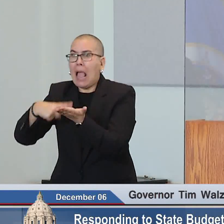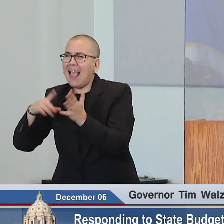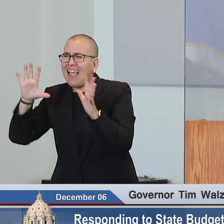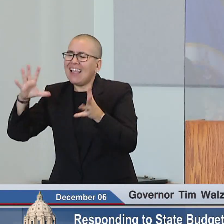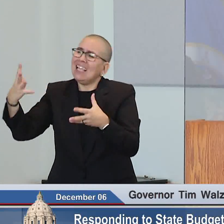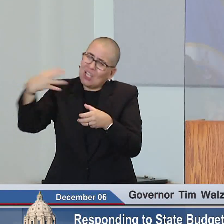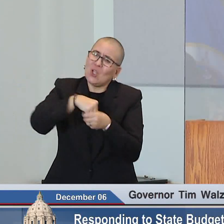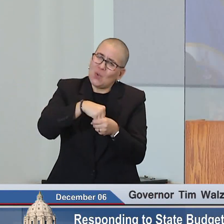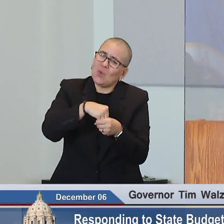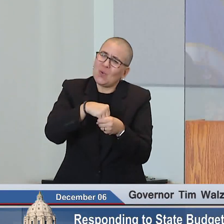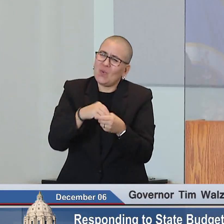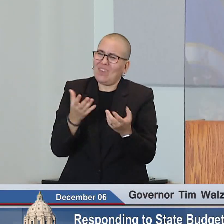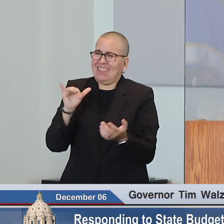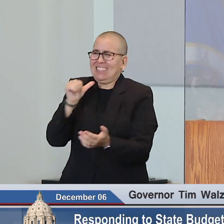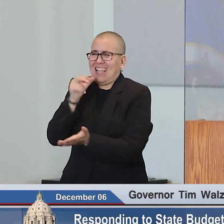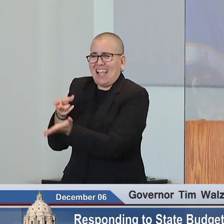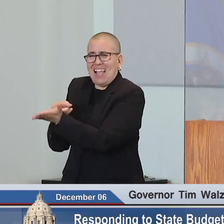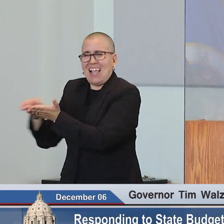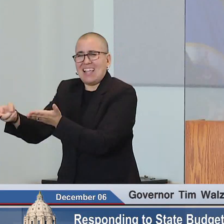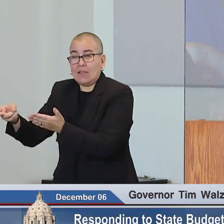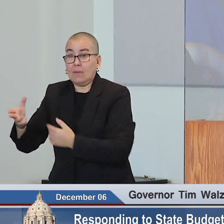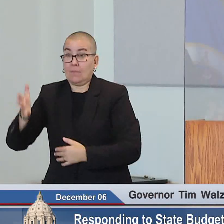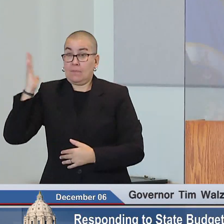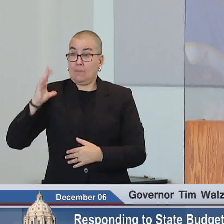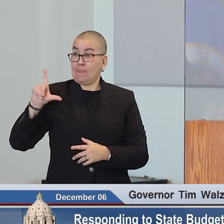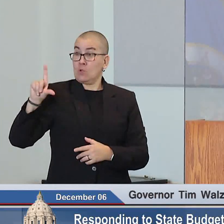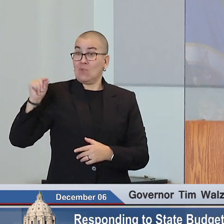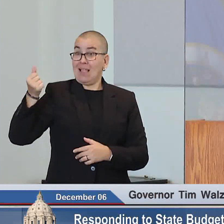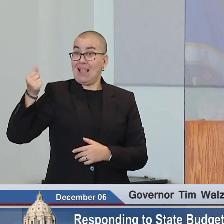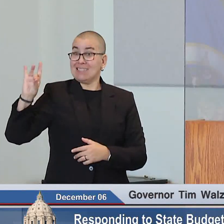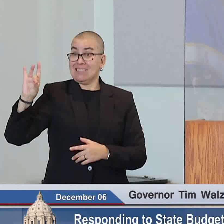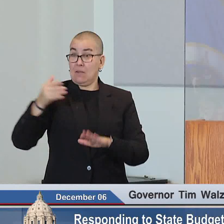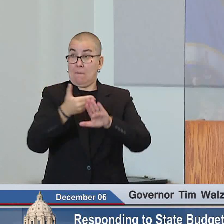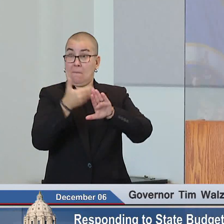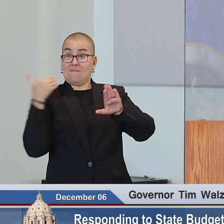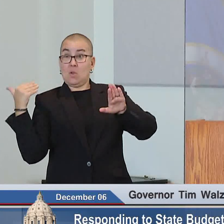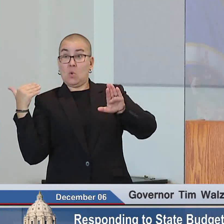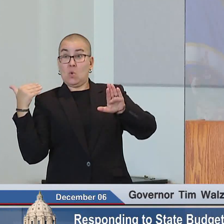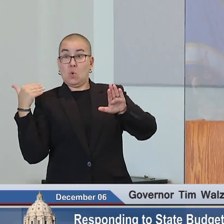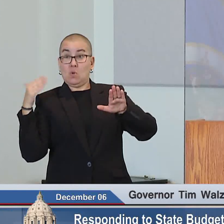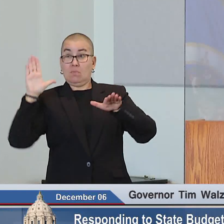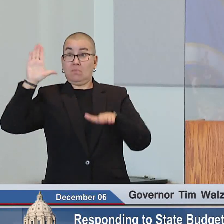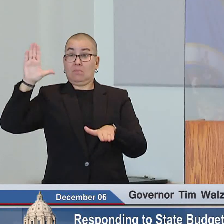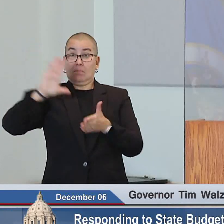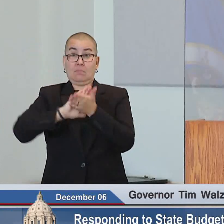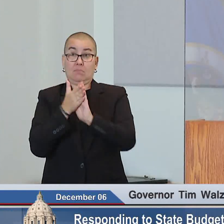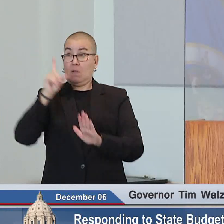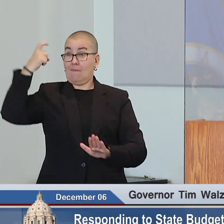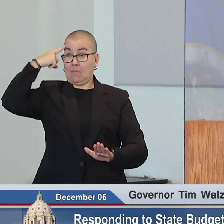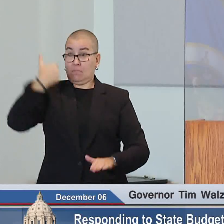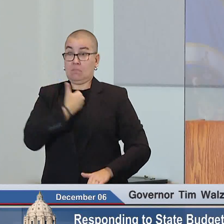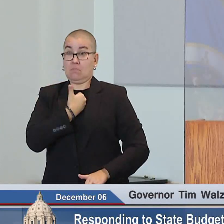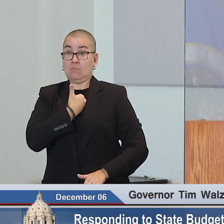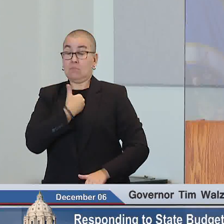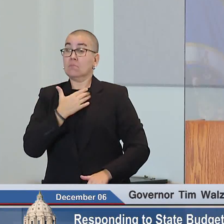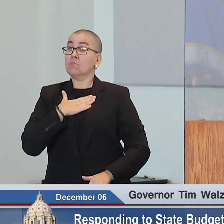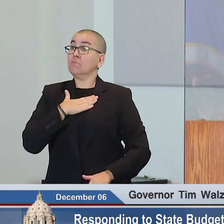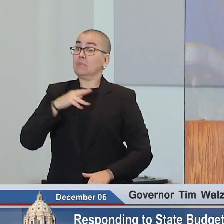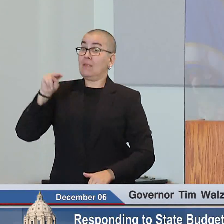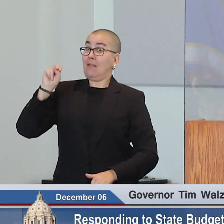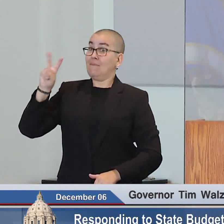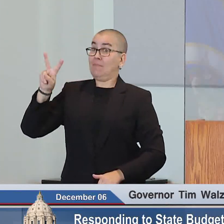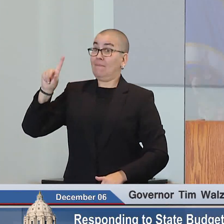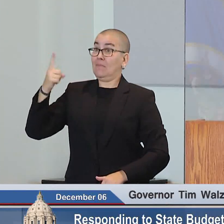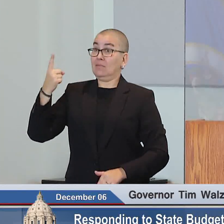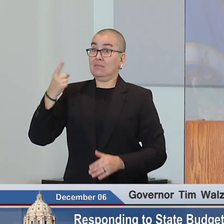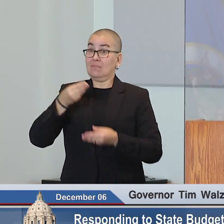clear back in 2018 before we were even inaugurated or sworn in when we did our first November budget forecast, and we talked about